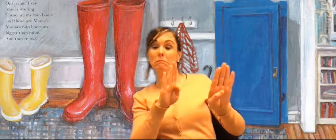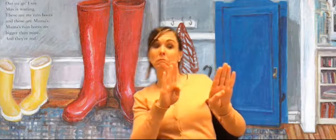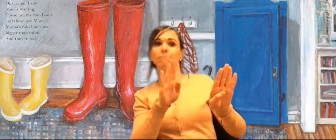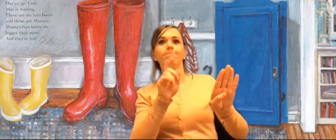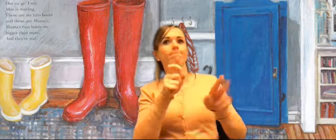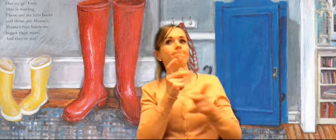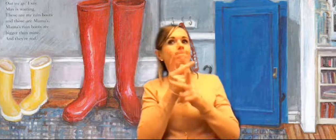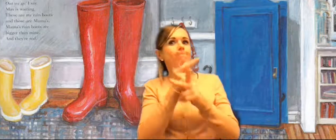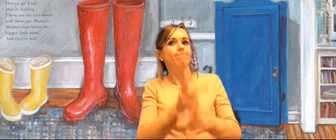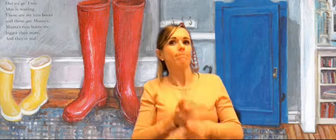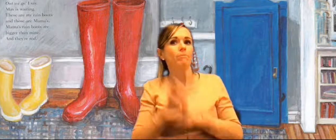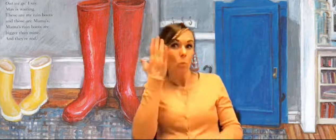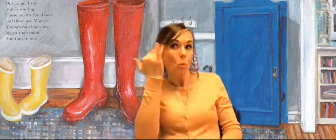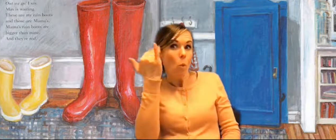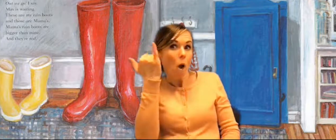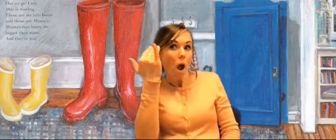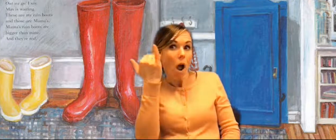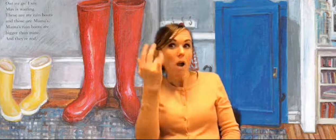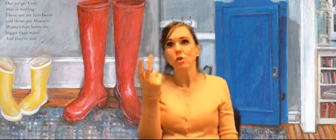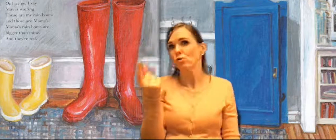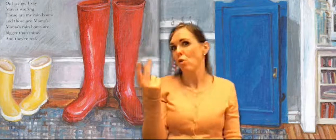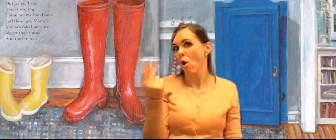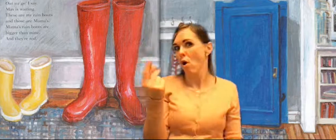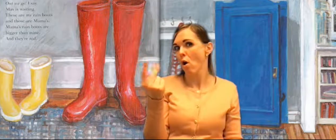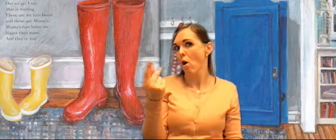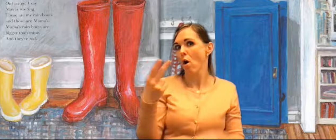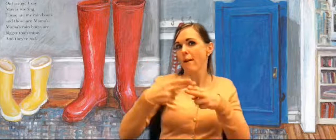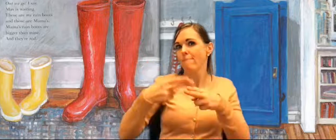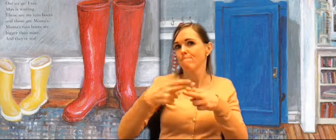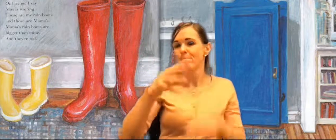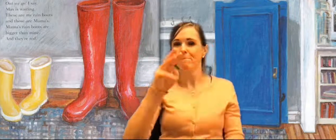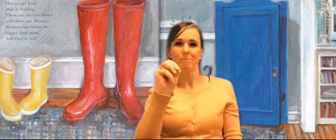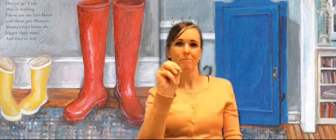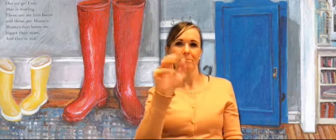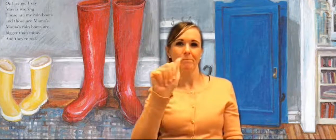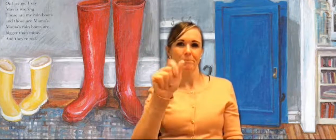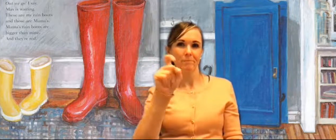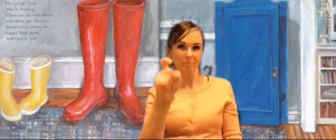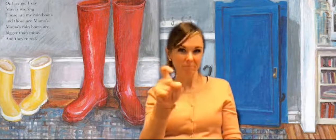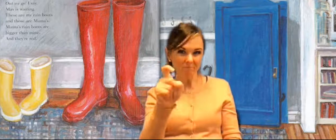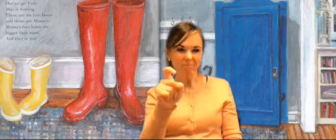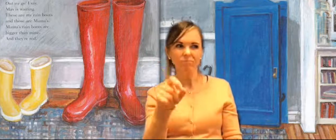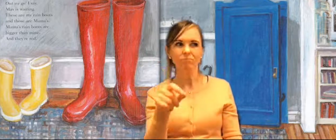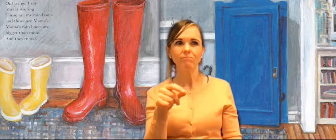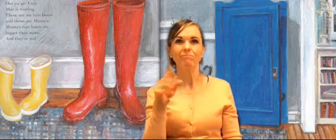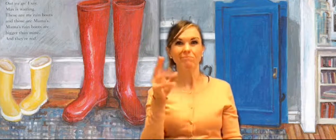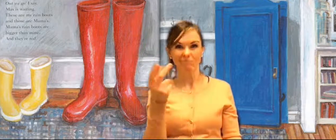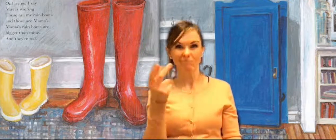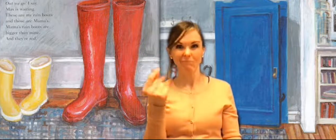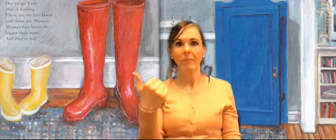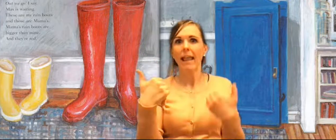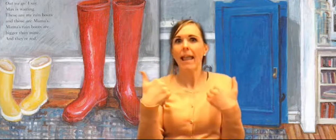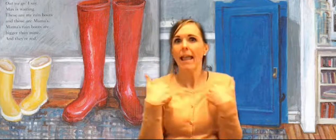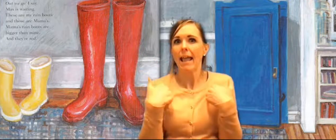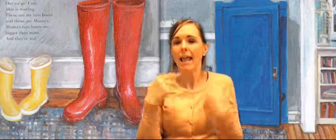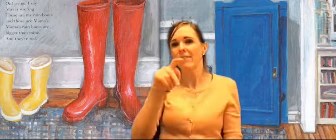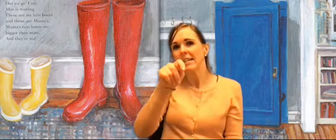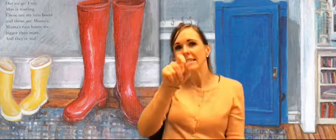careful because our dog, whose name is Max, M-A-X, Max the dog, has a tail,